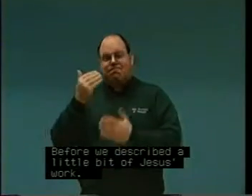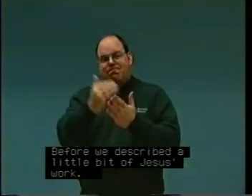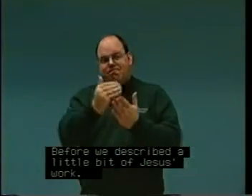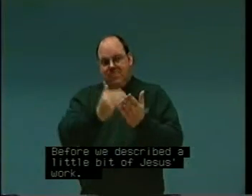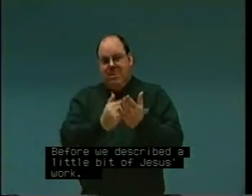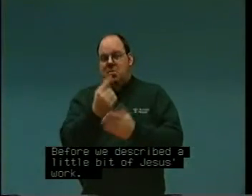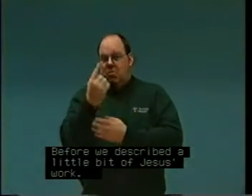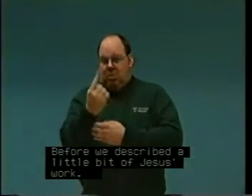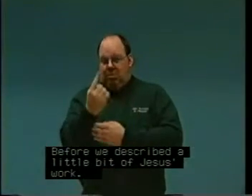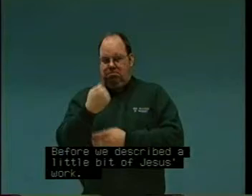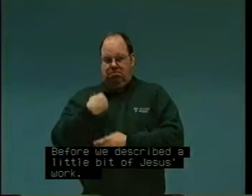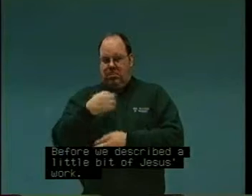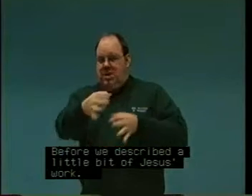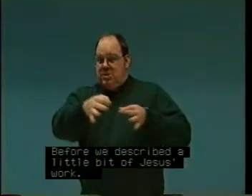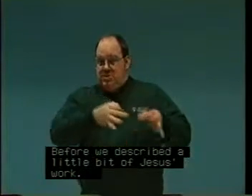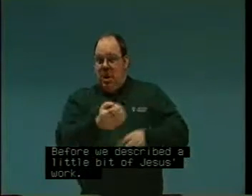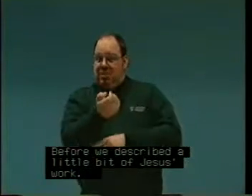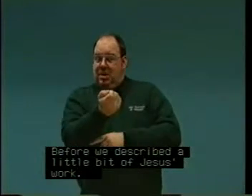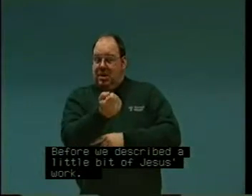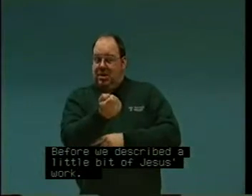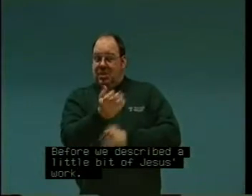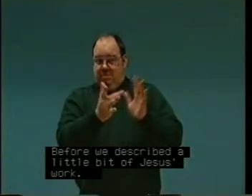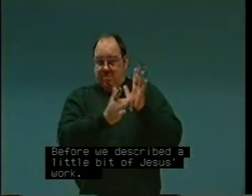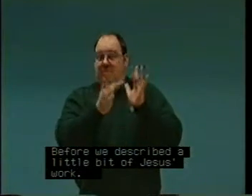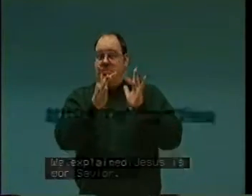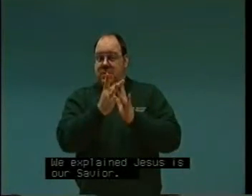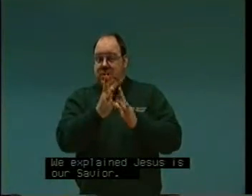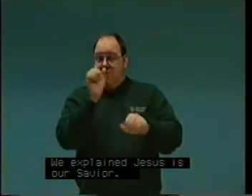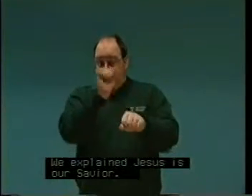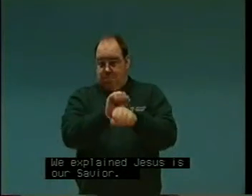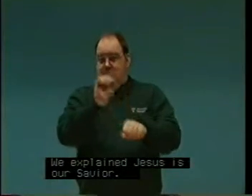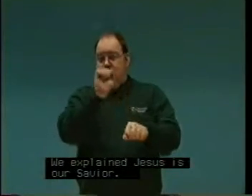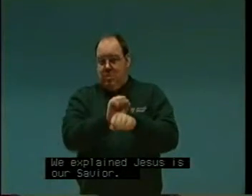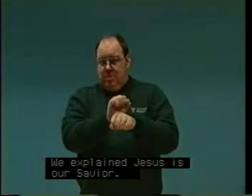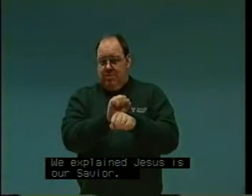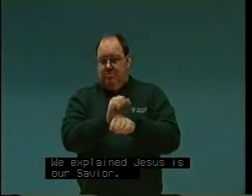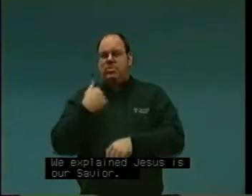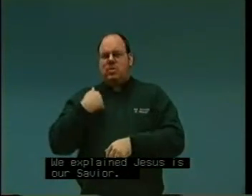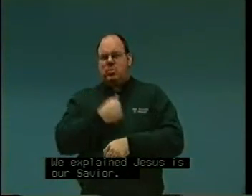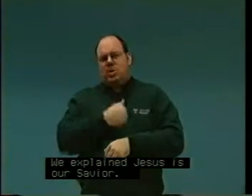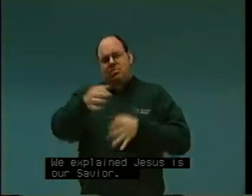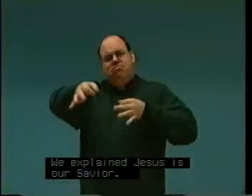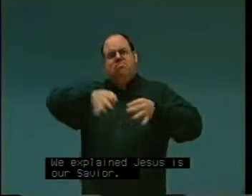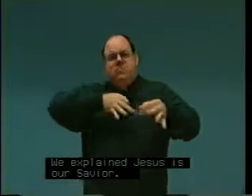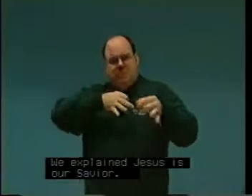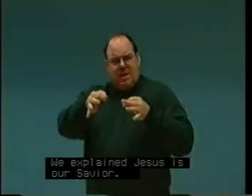Before we described a little bit Jesus' work, we